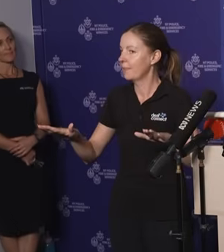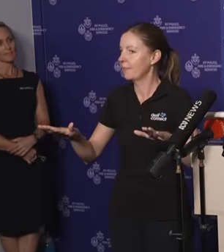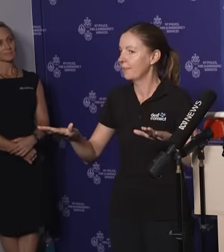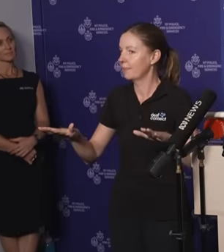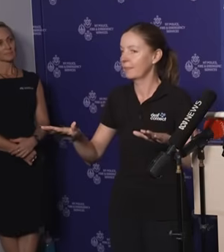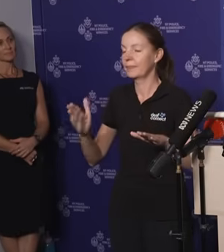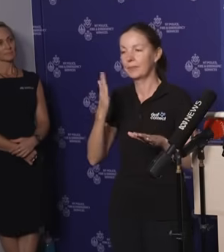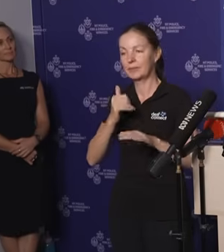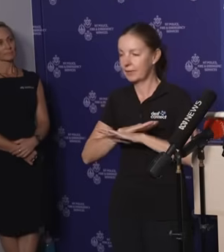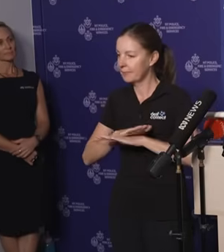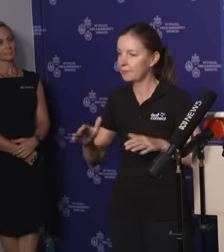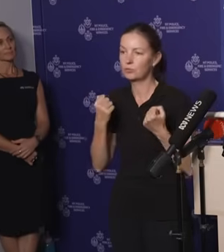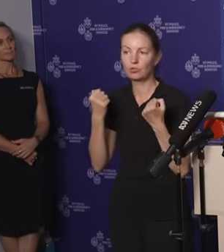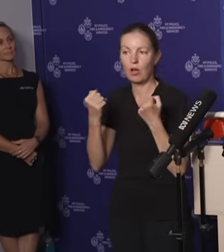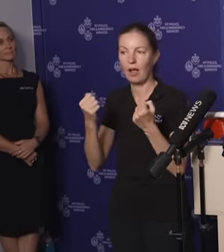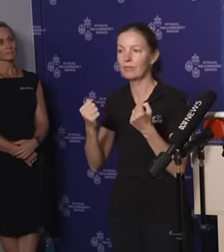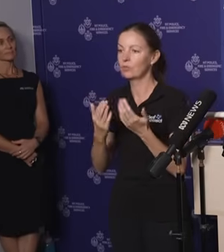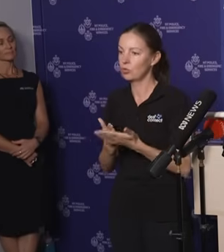area.